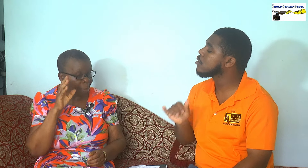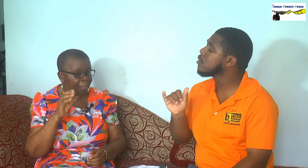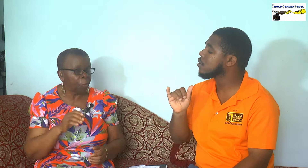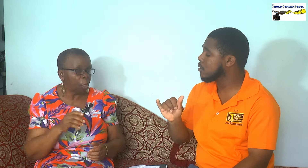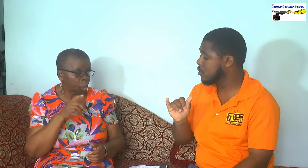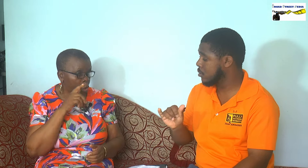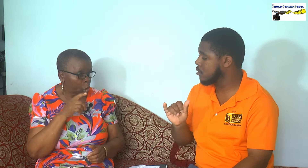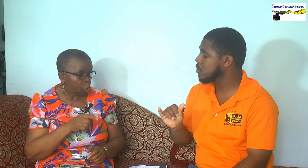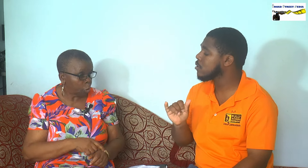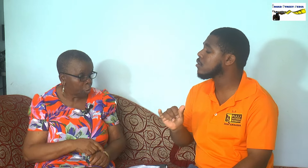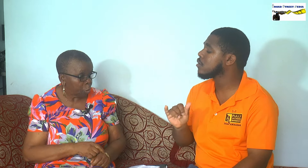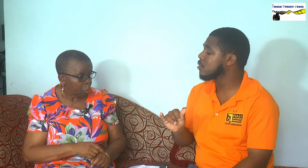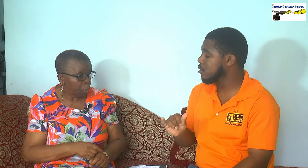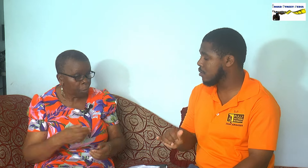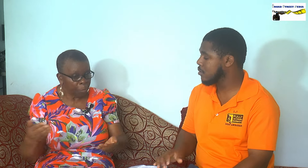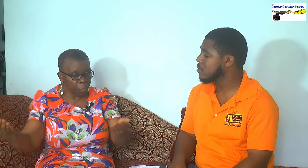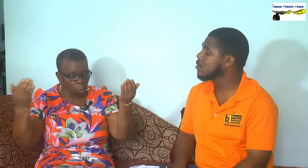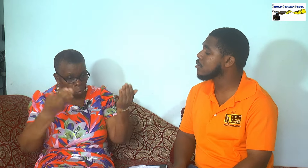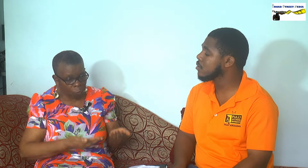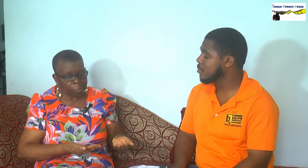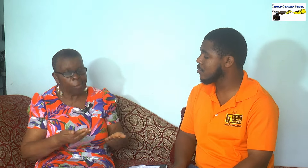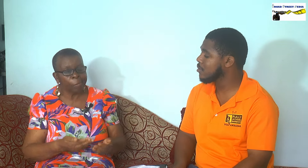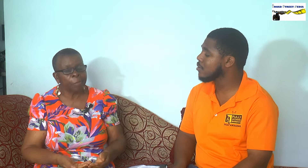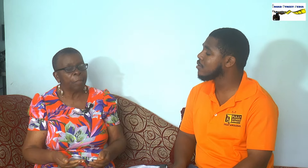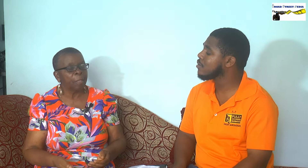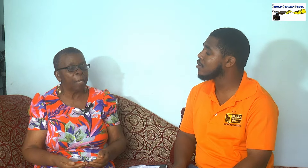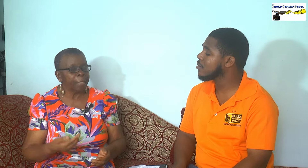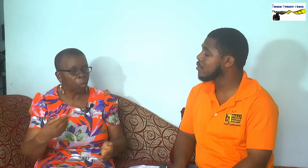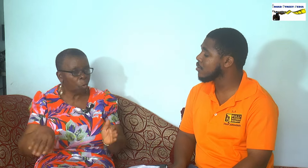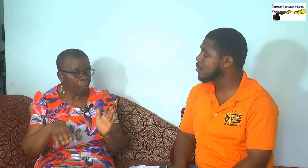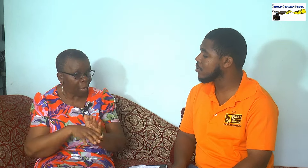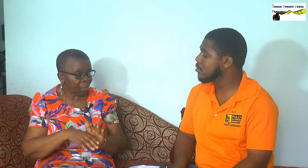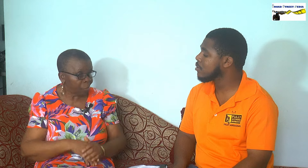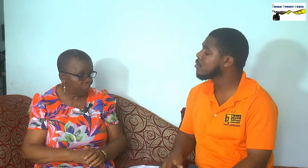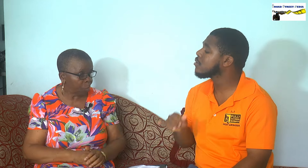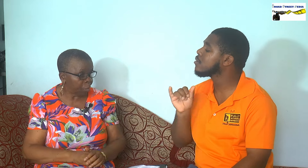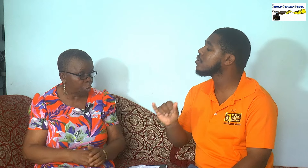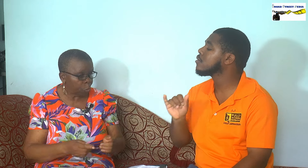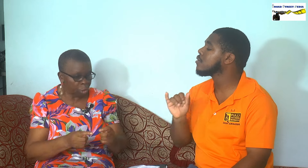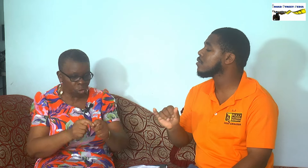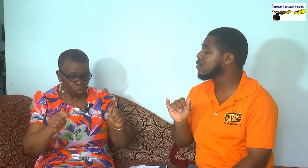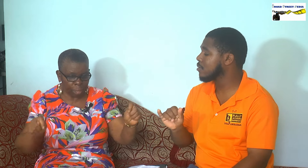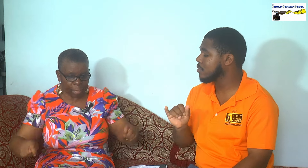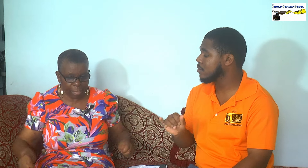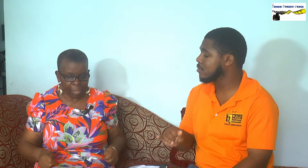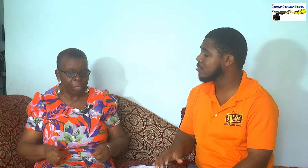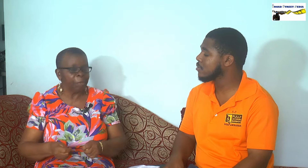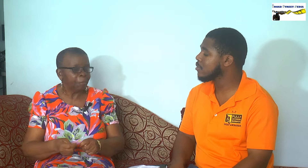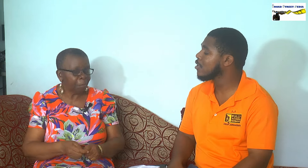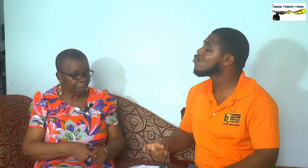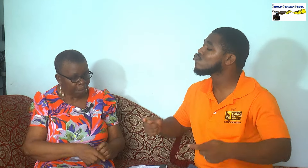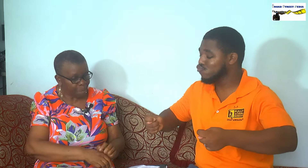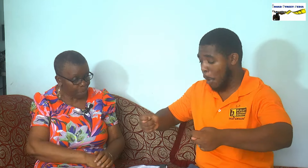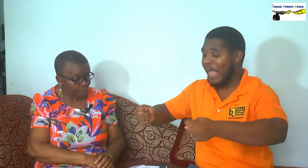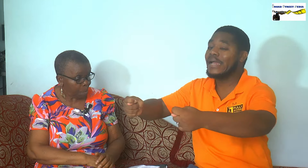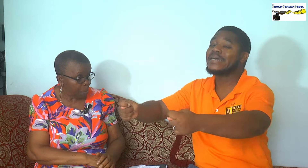Cumberbatch for lunch. Okay. Bring over and then go back with the tray. Oh, I see. Yeah.